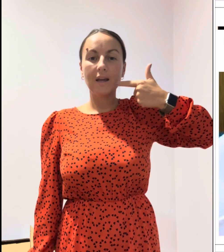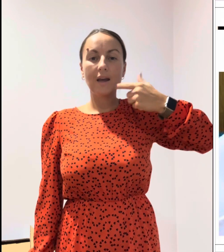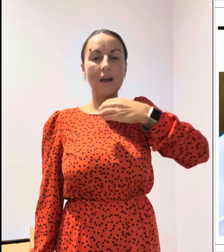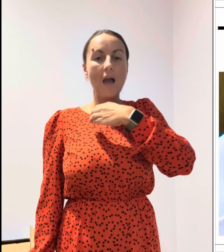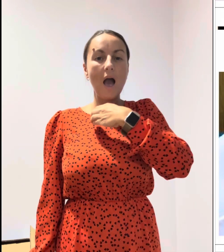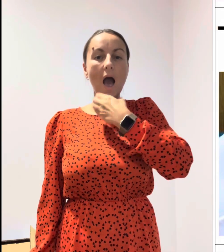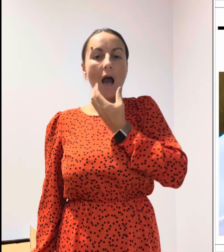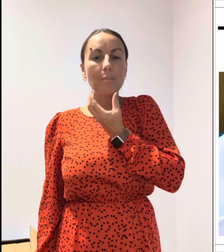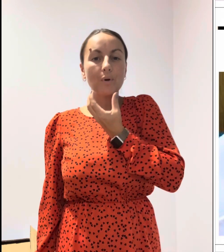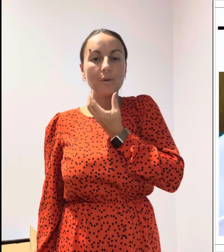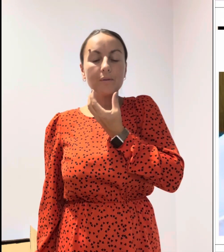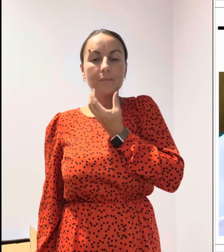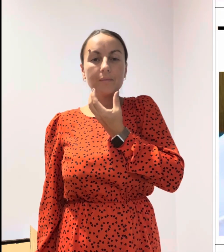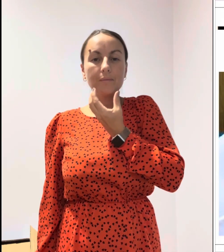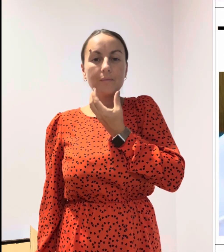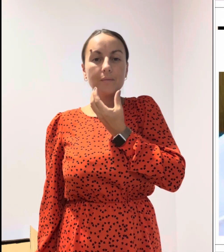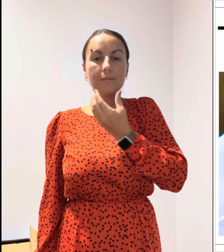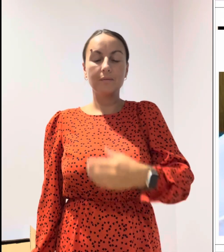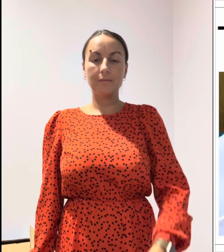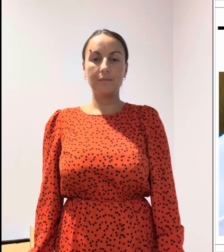Toffee, apple,